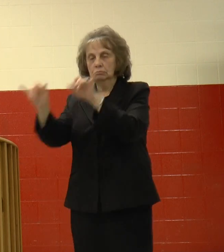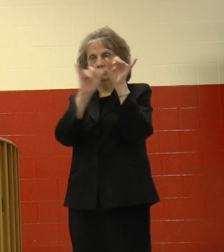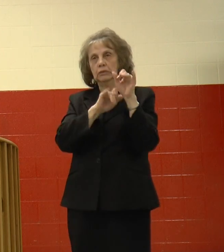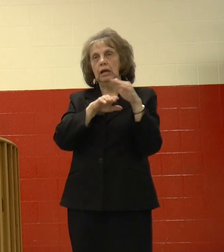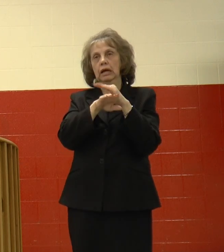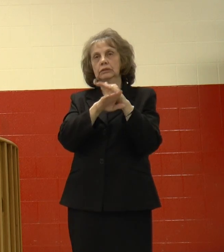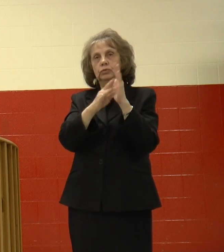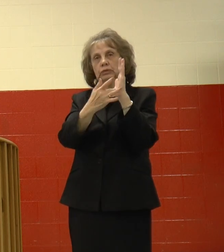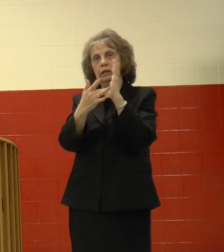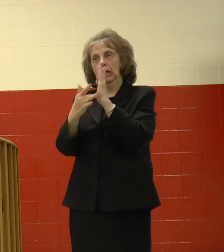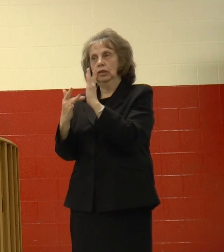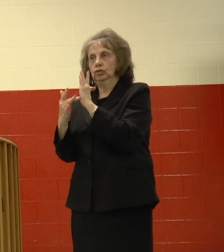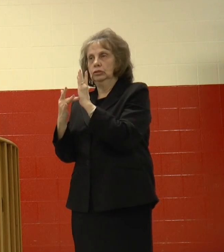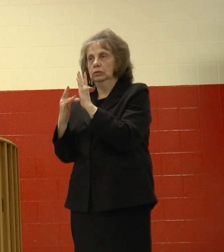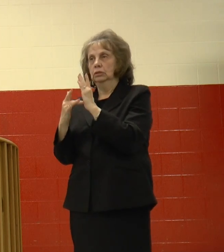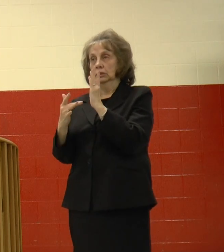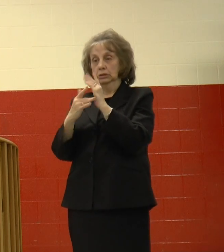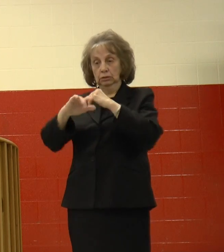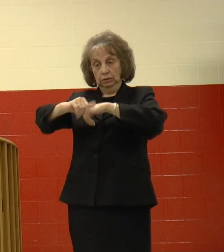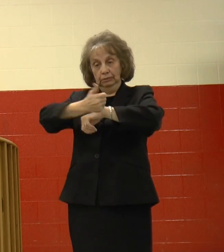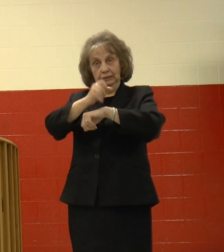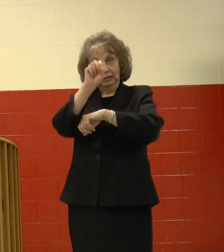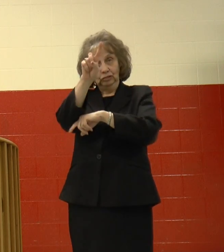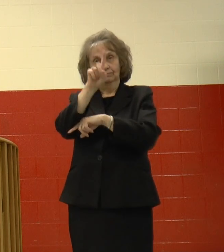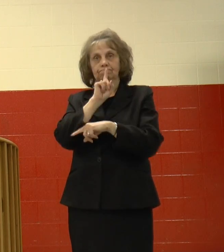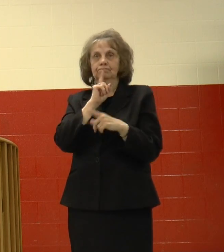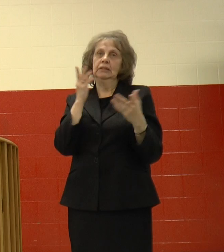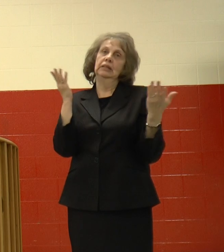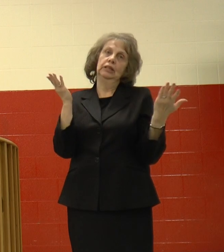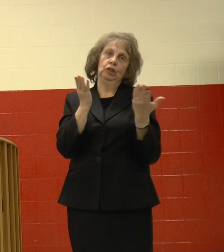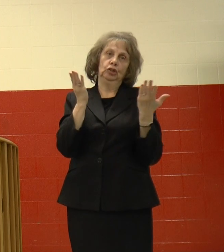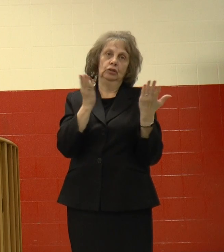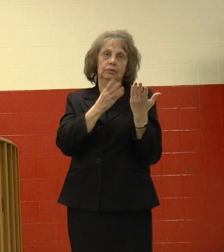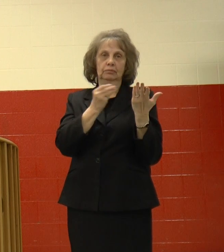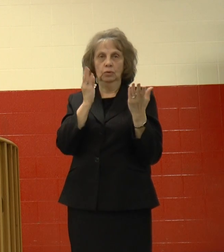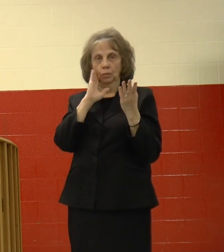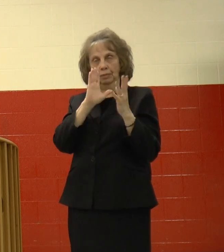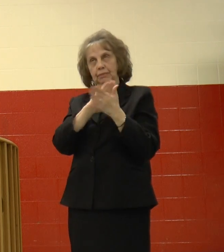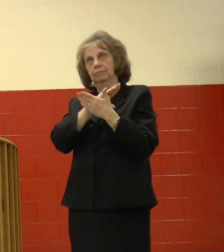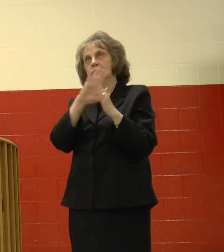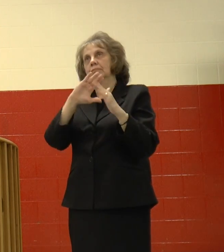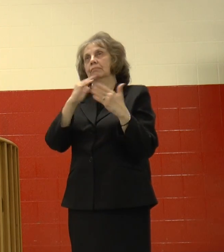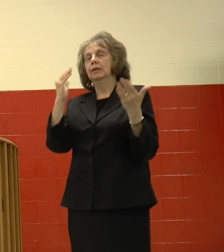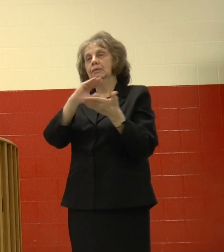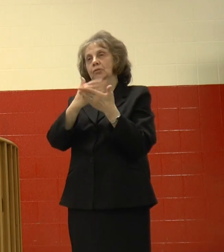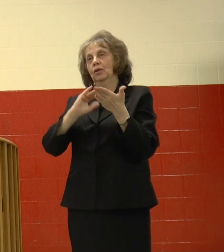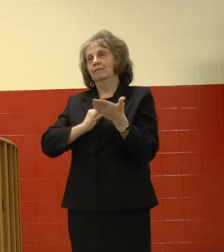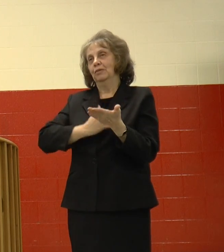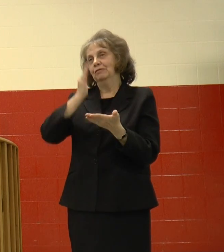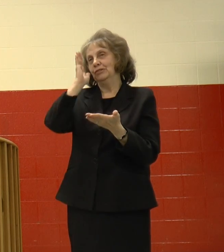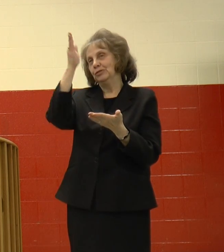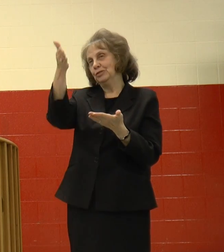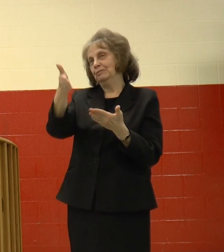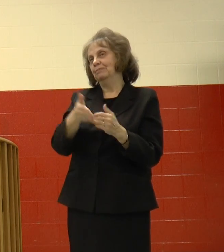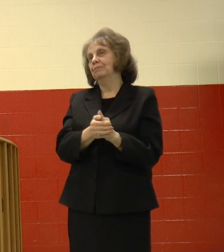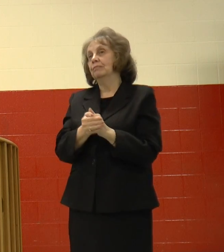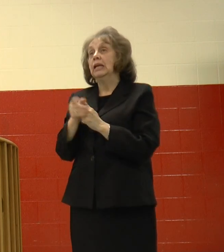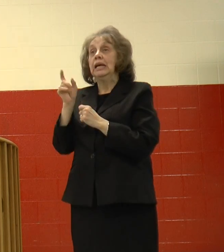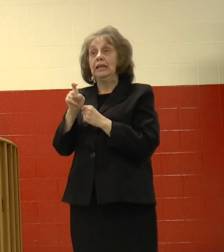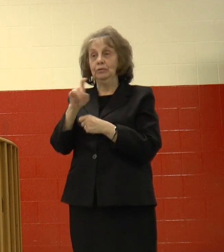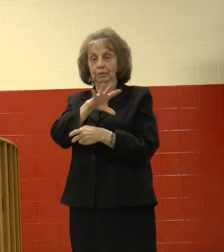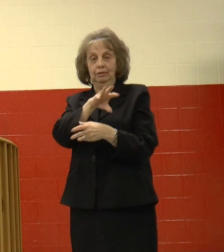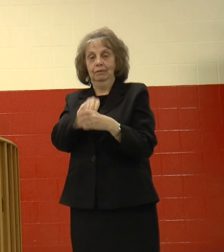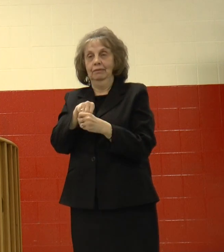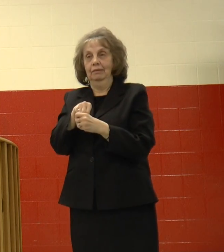technology. Technology-based education is certainly here, and it's going to be a big part of our future. They need to be